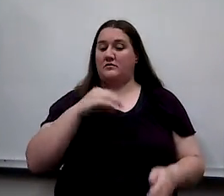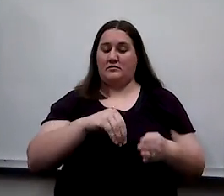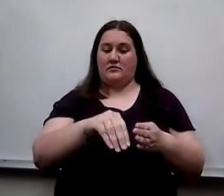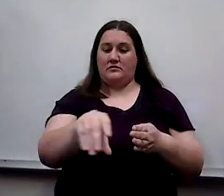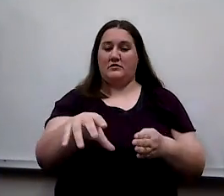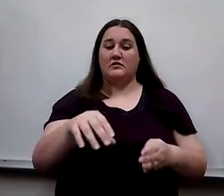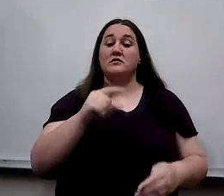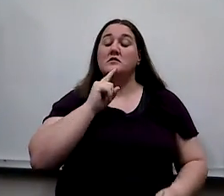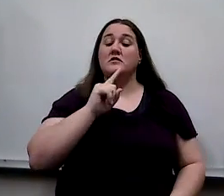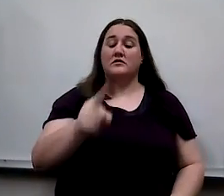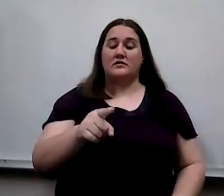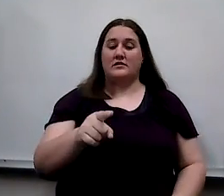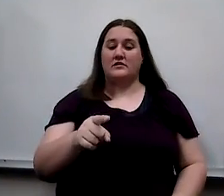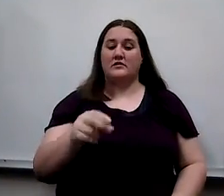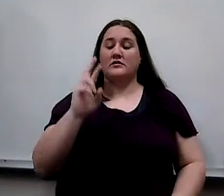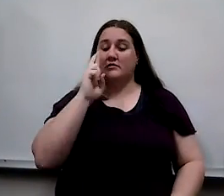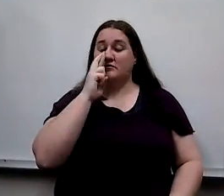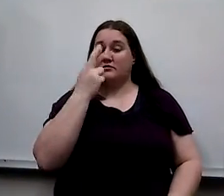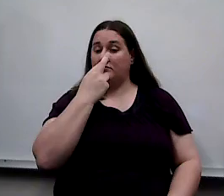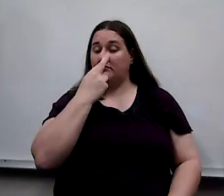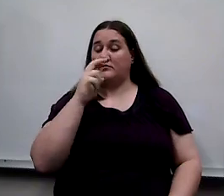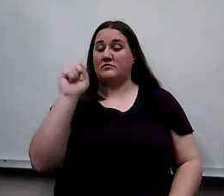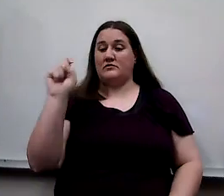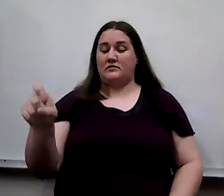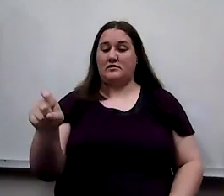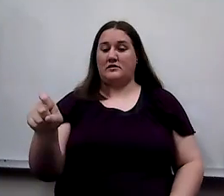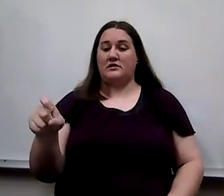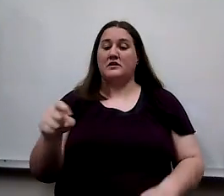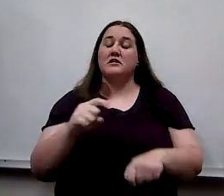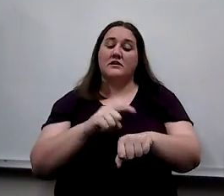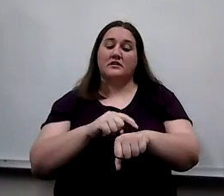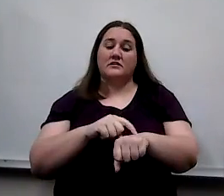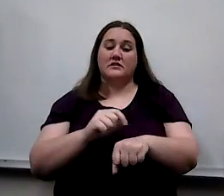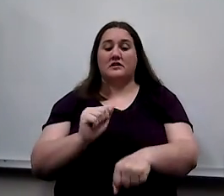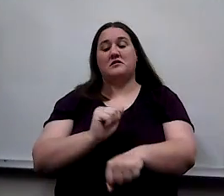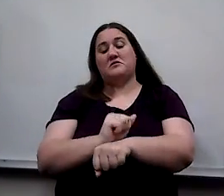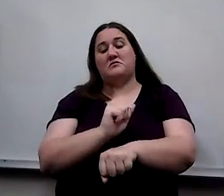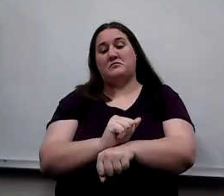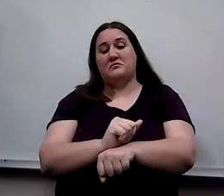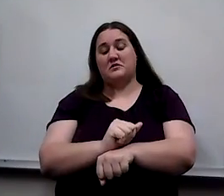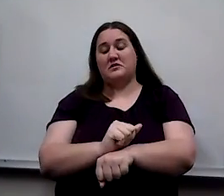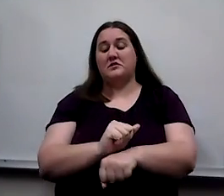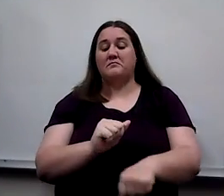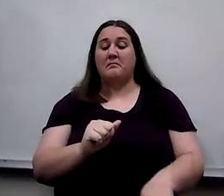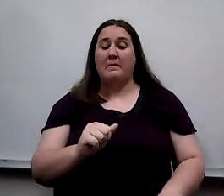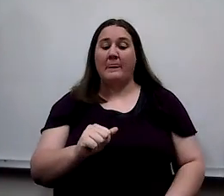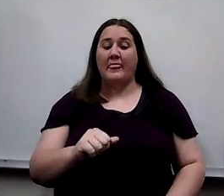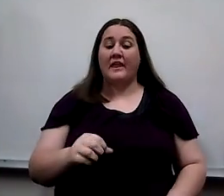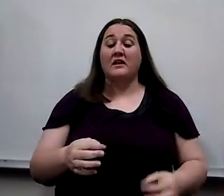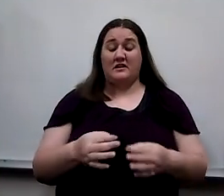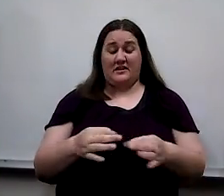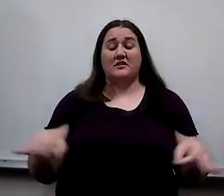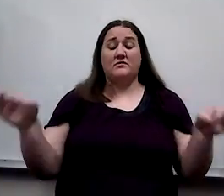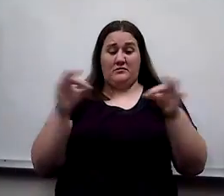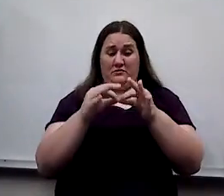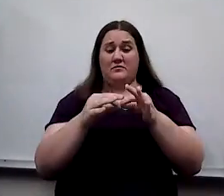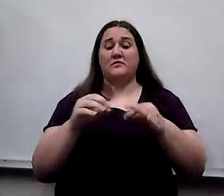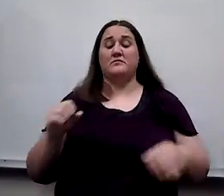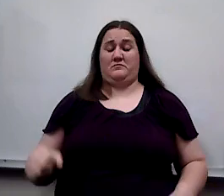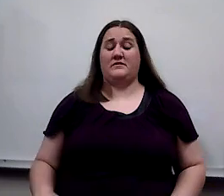rose bushes require a little more time and energy than other plants, they certainly are worth the small amount